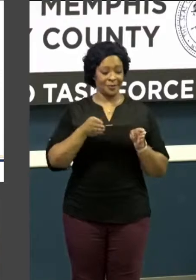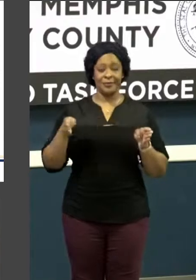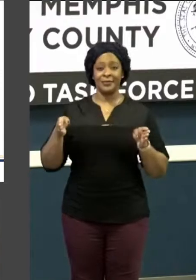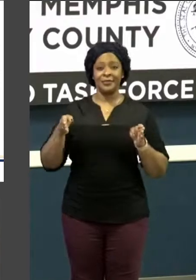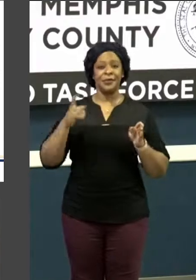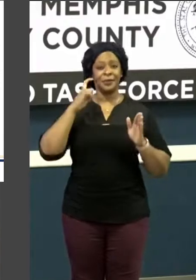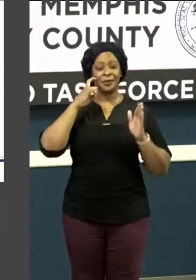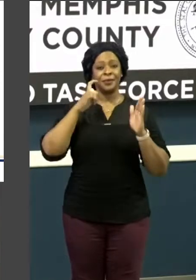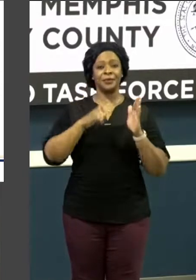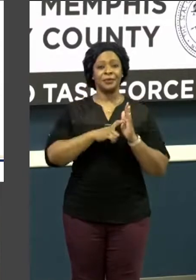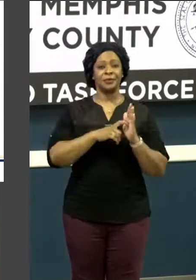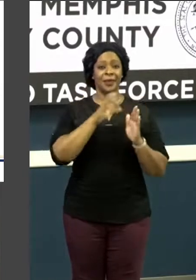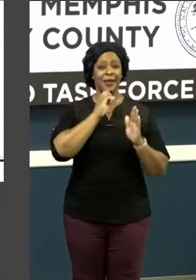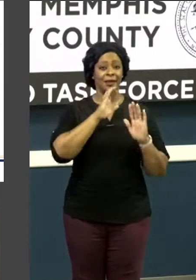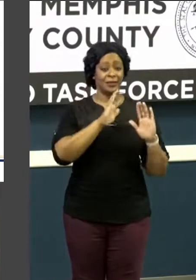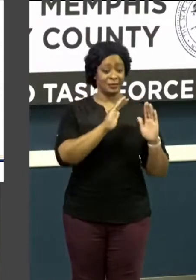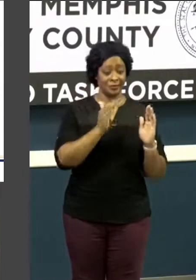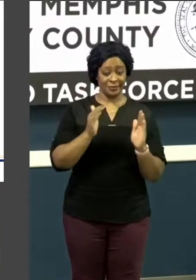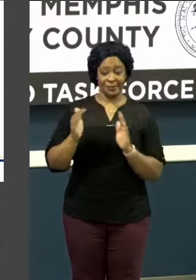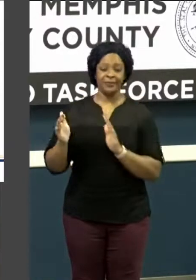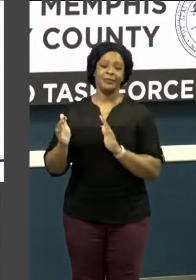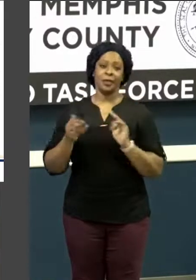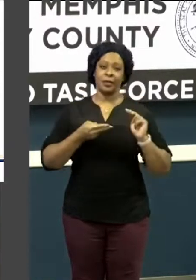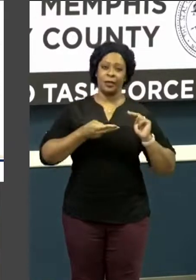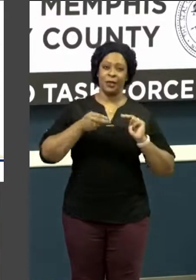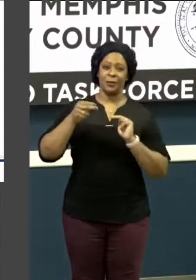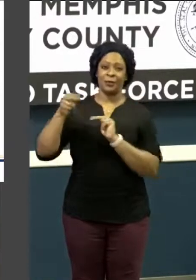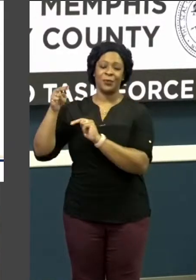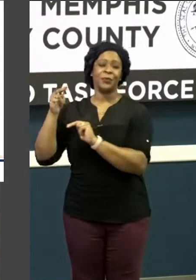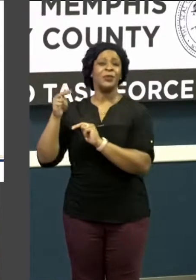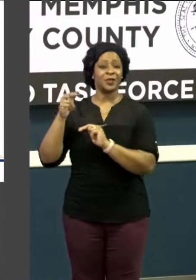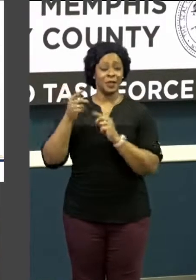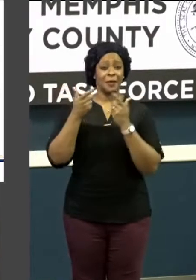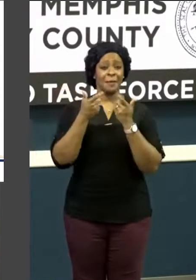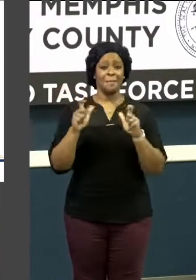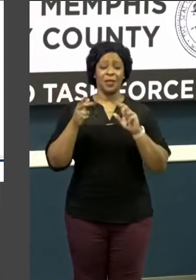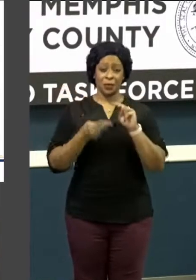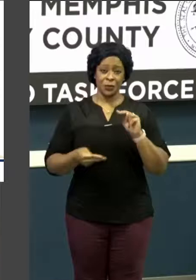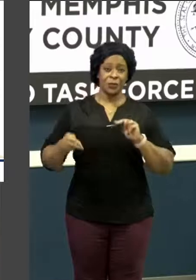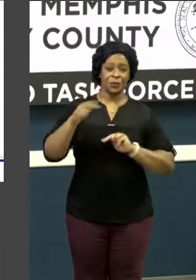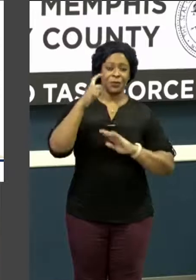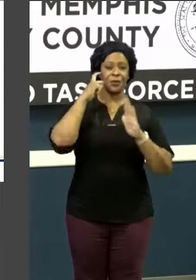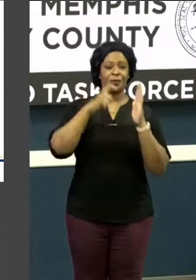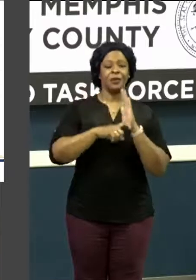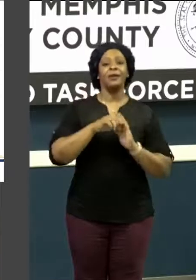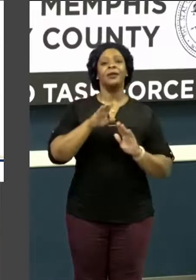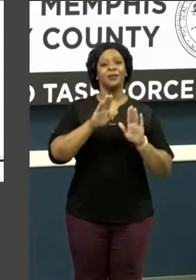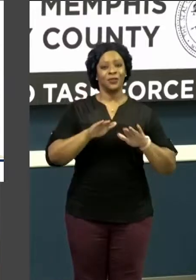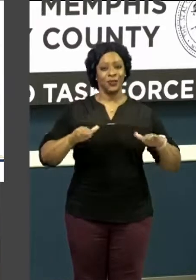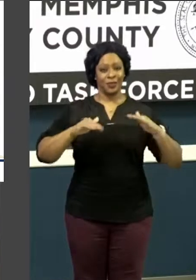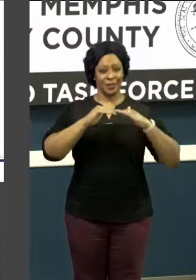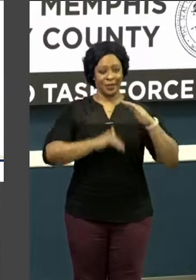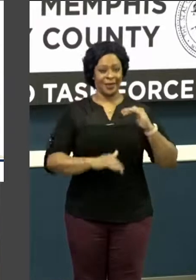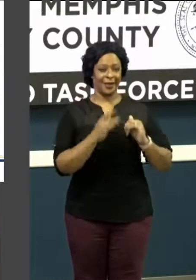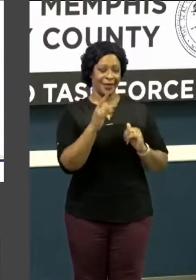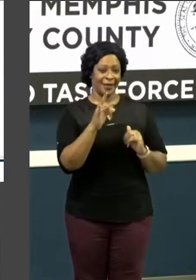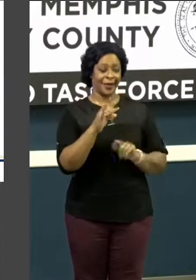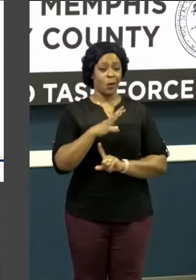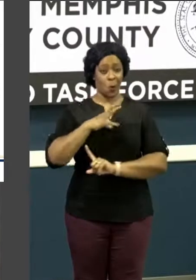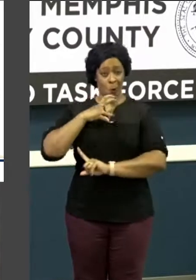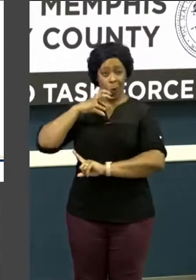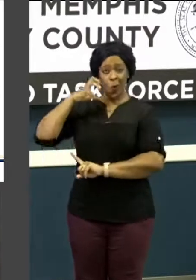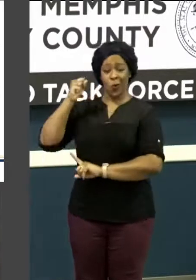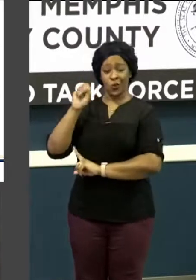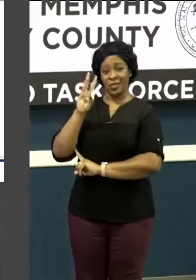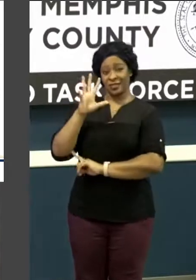have increased across all age ranges, also with significant increases among children and older age groups,